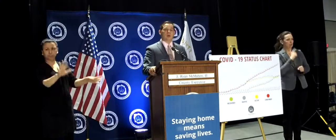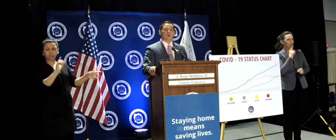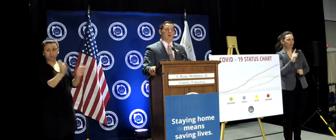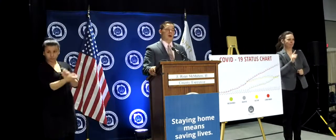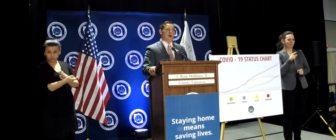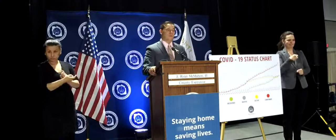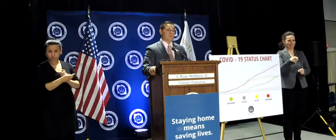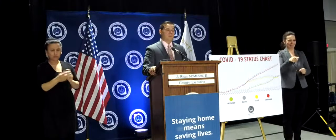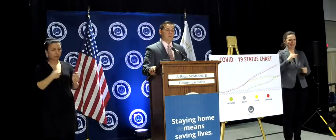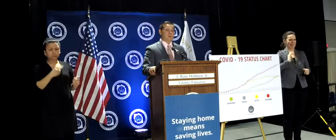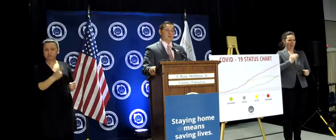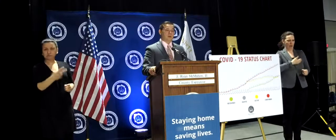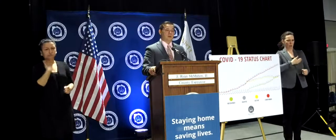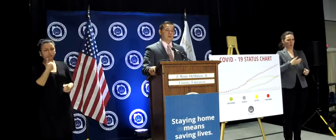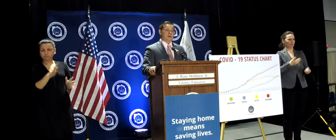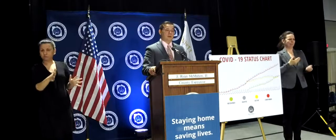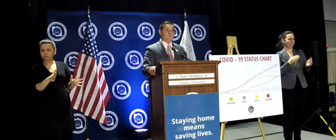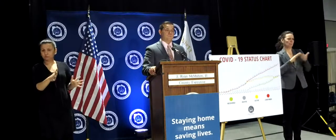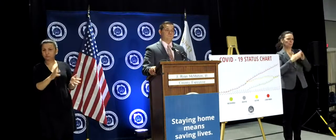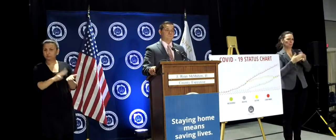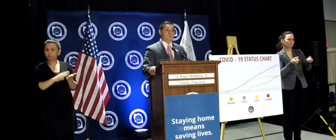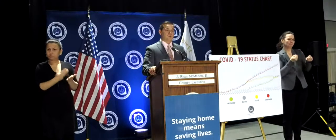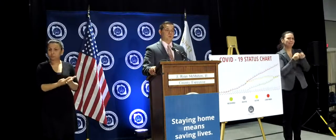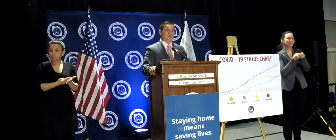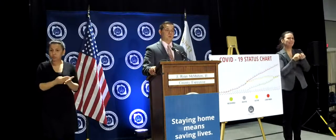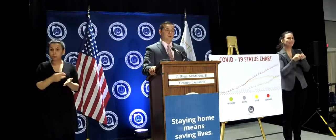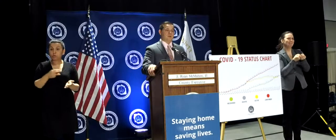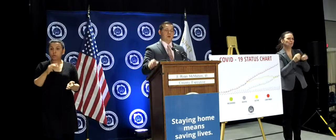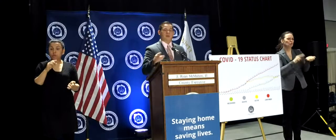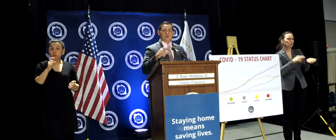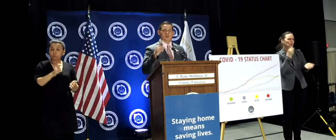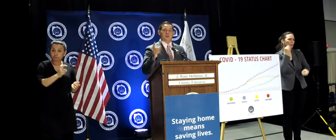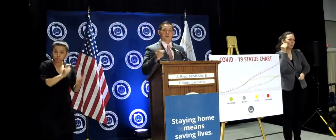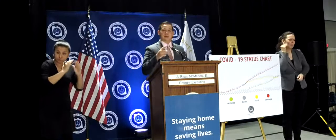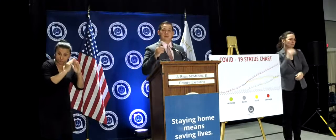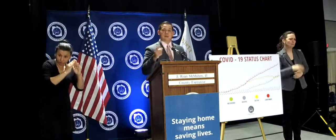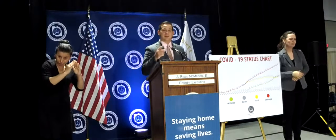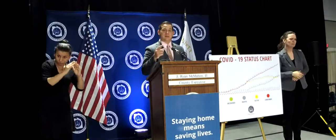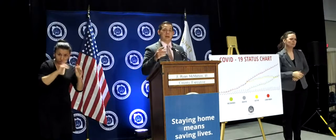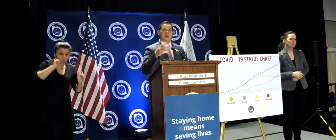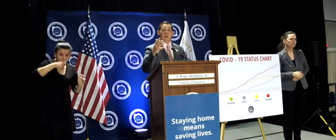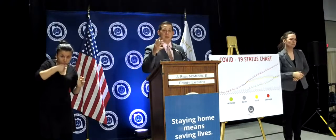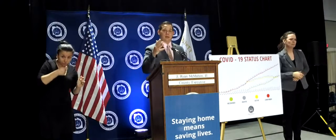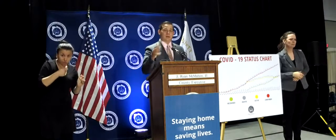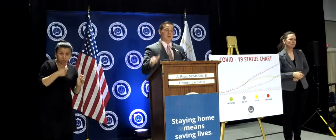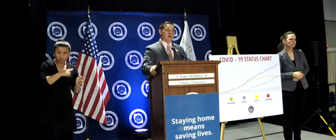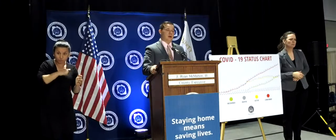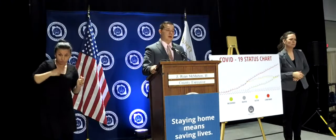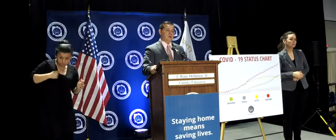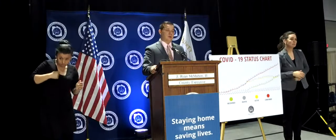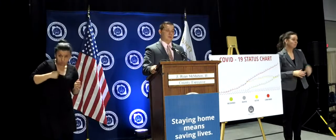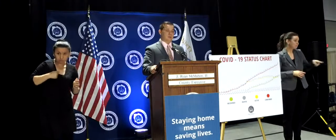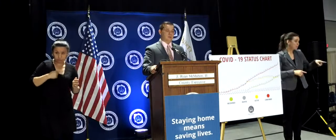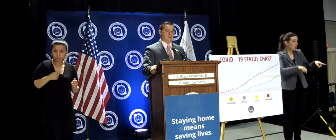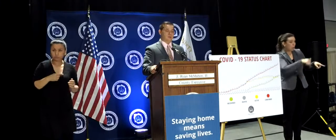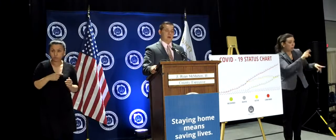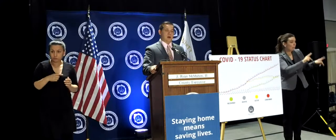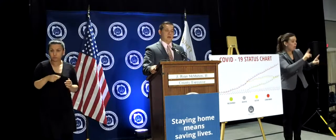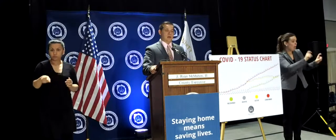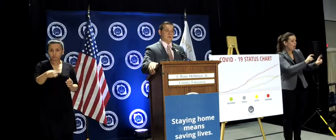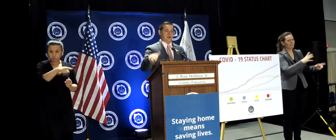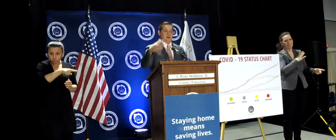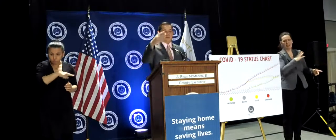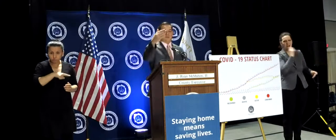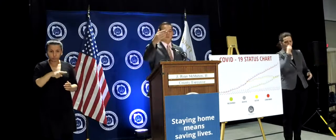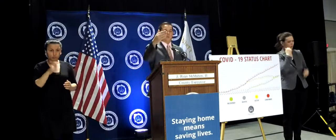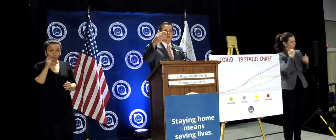right now. We don't need, there may be others that get tested that way as well,